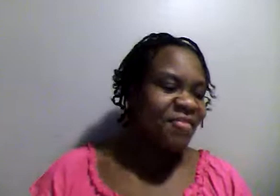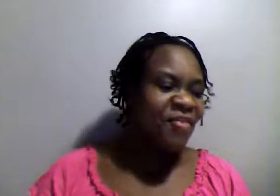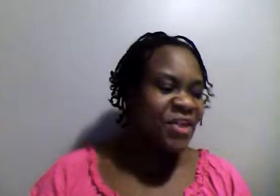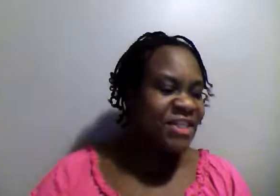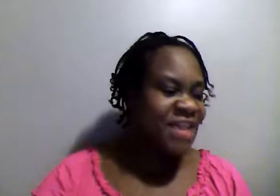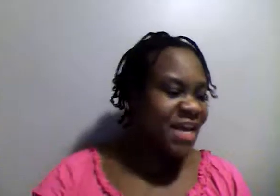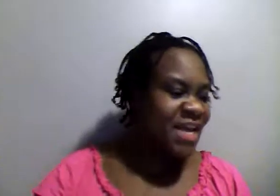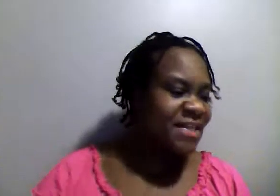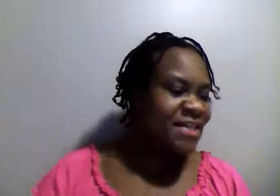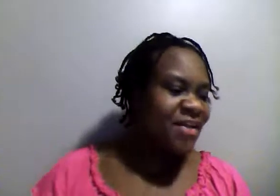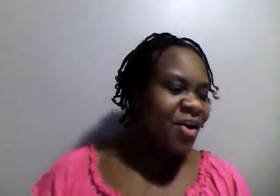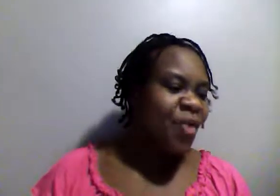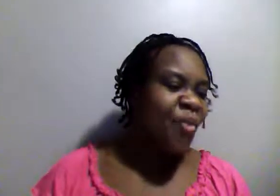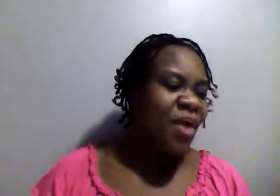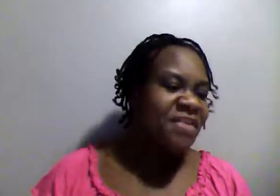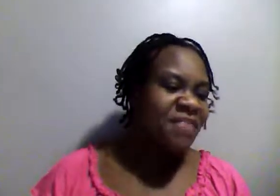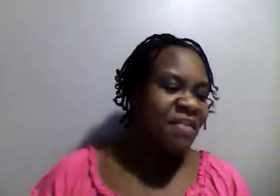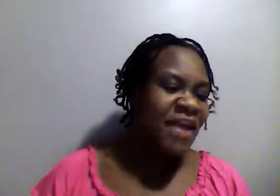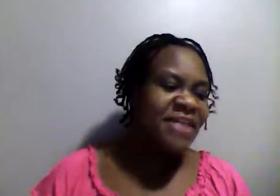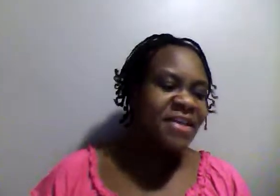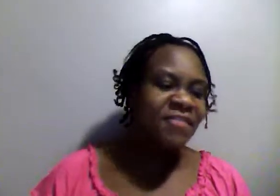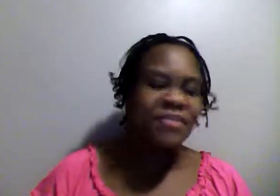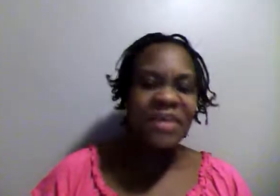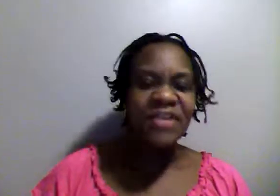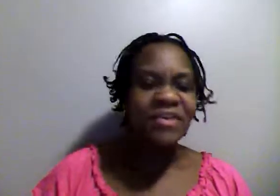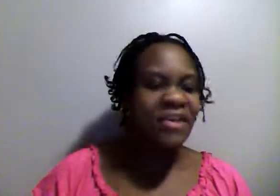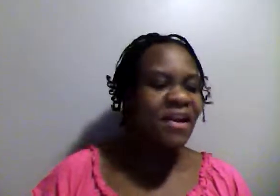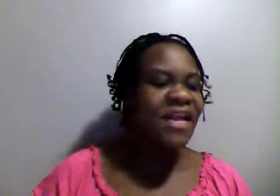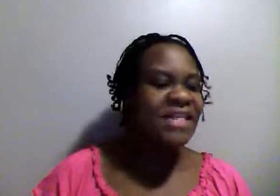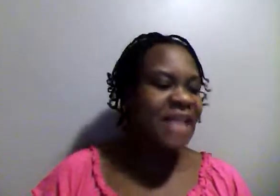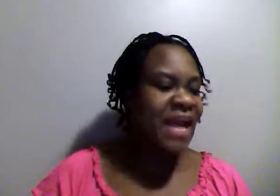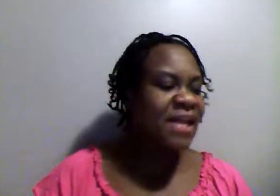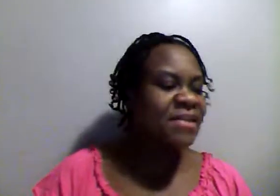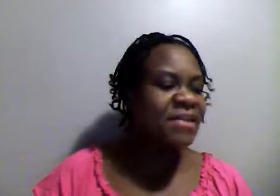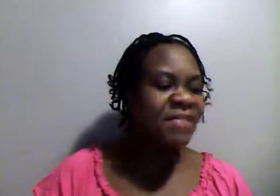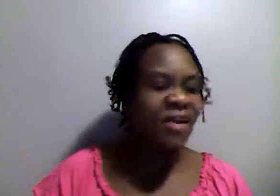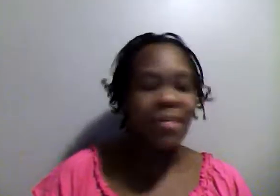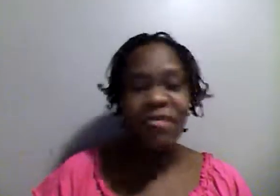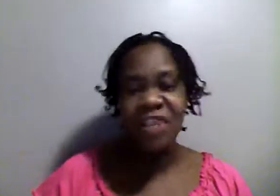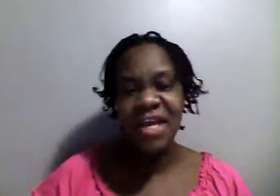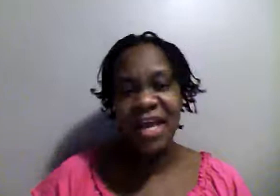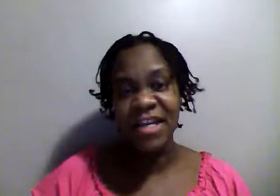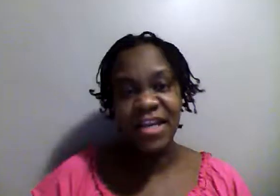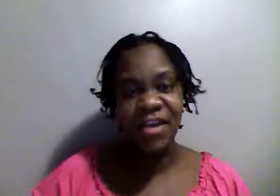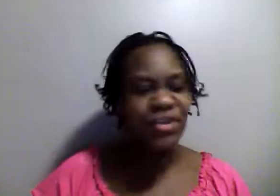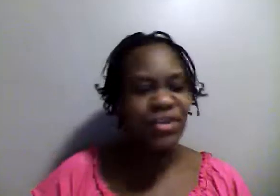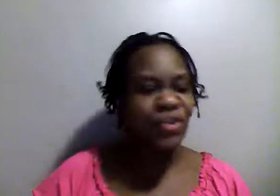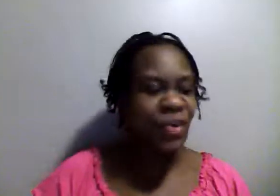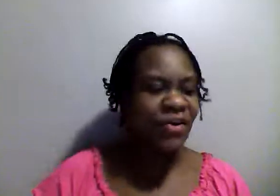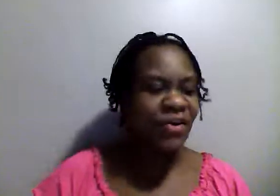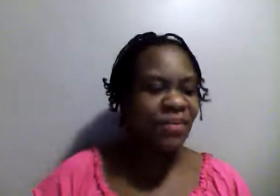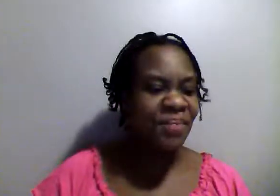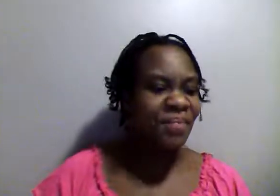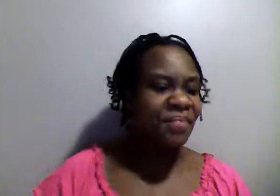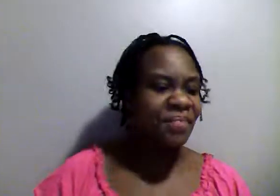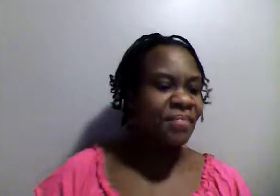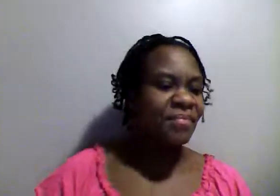for today is, what variety of tomatoes are less likely to develop green and yellow shoulder?